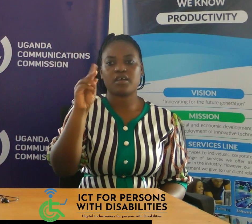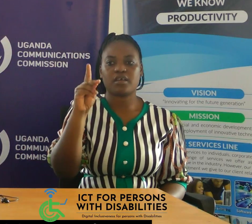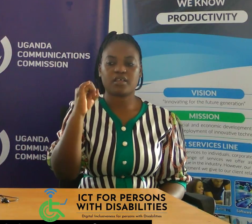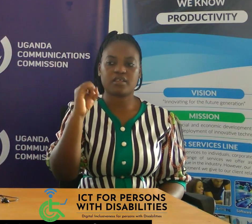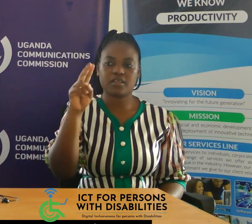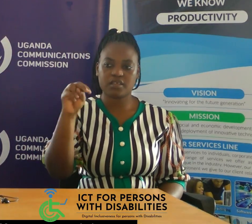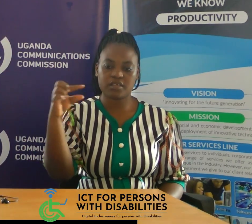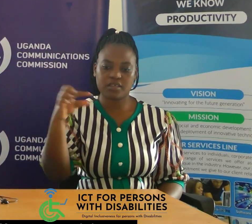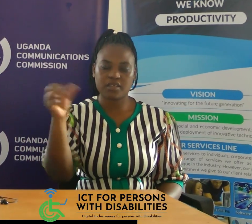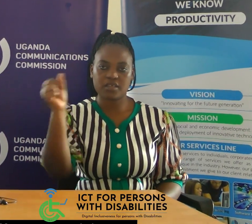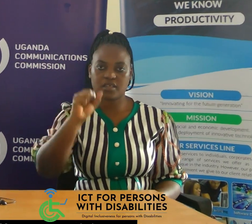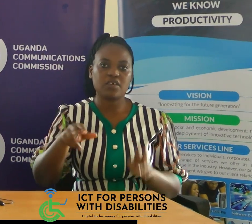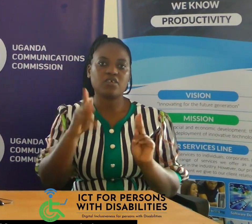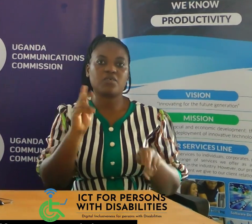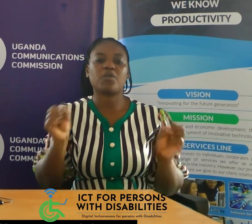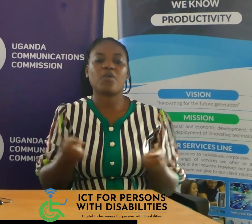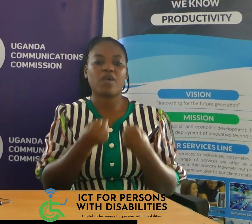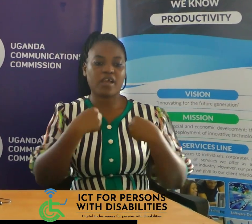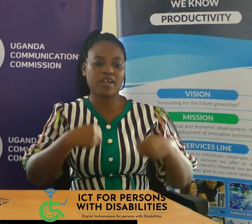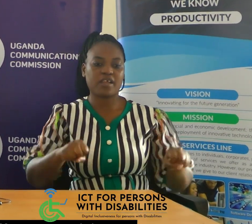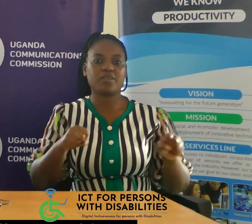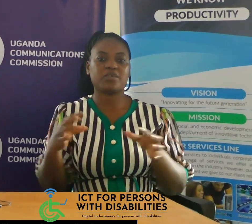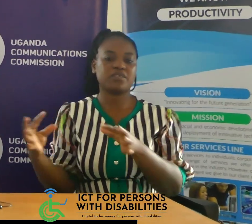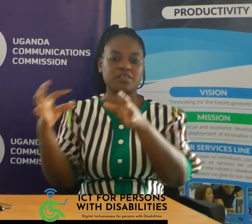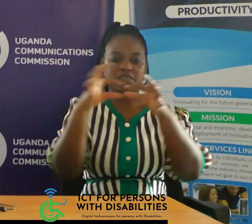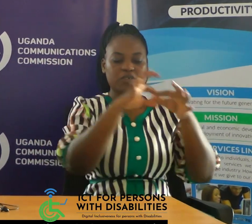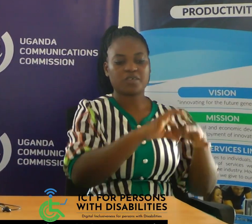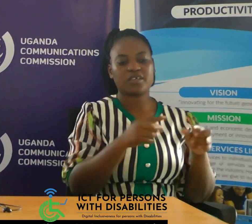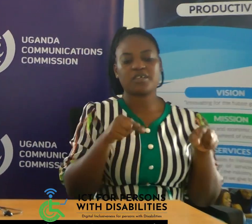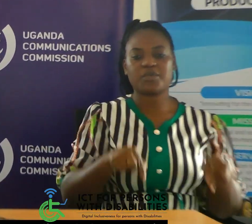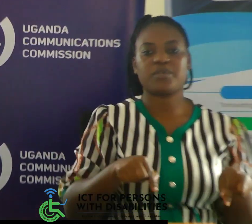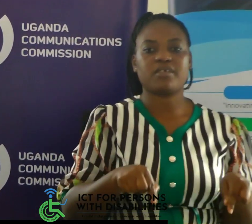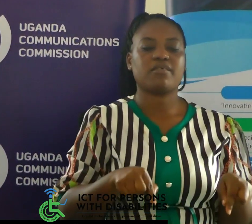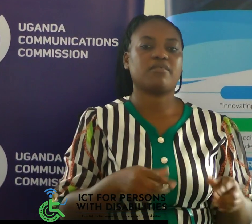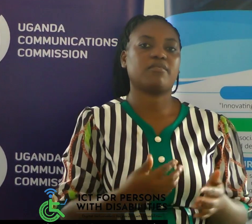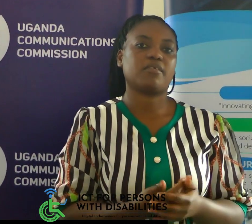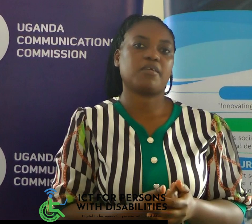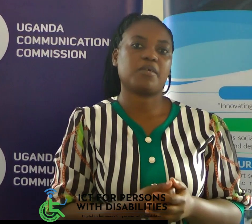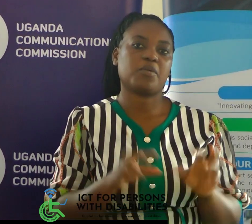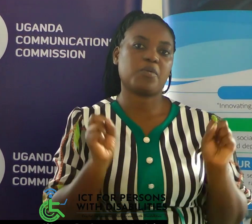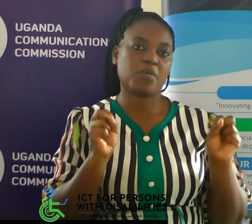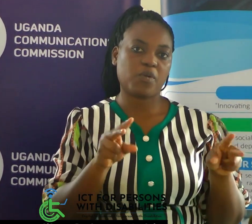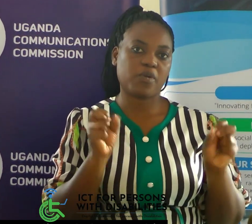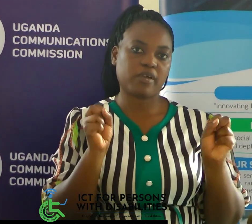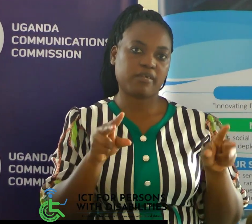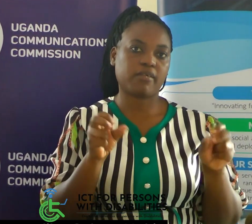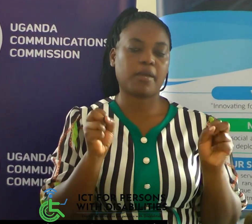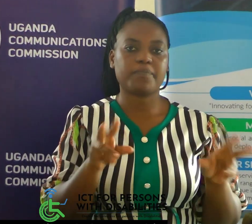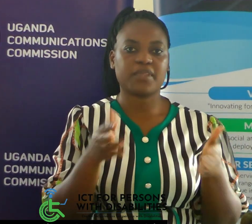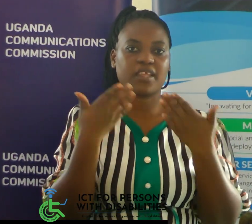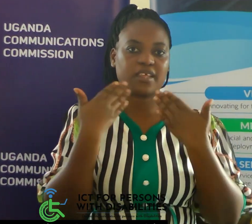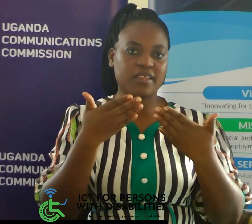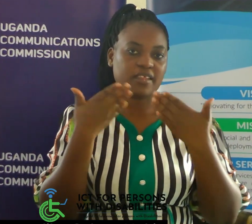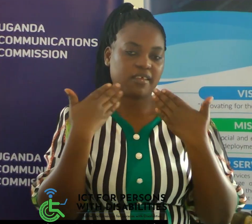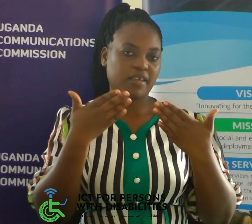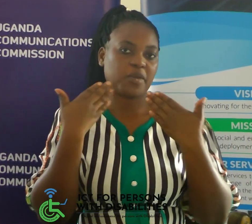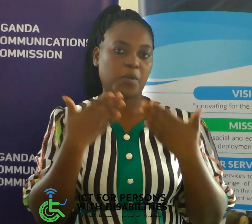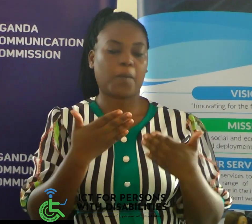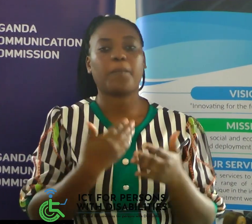Because of course I see there are different participants, but I see the device names like Galaxy,